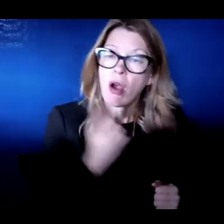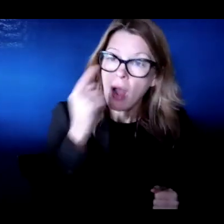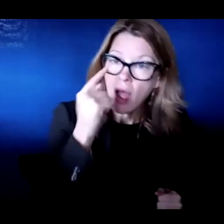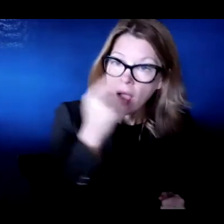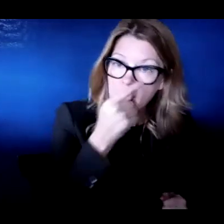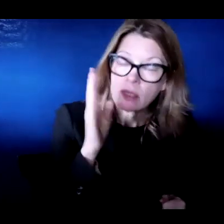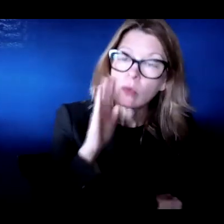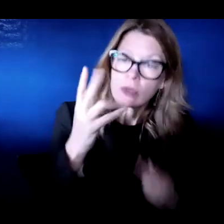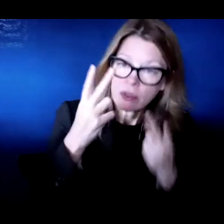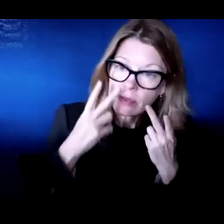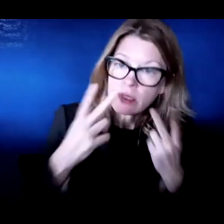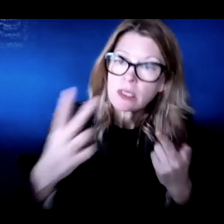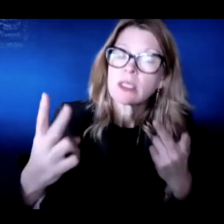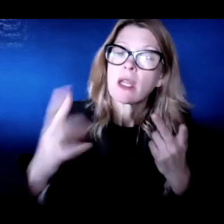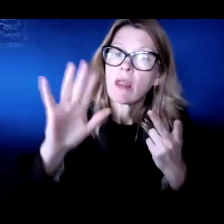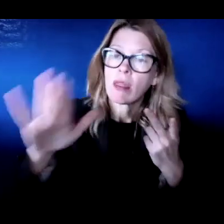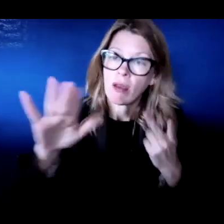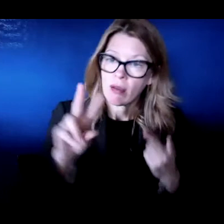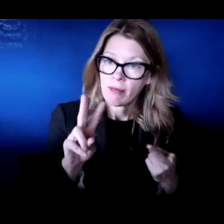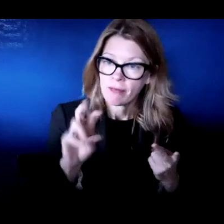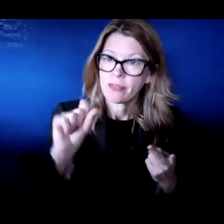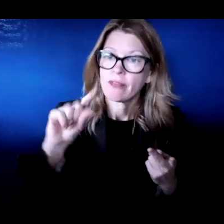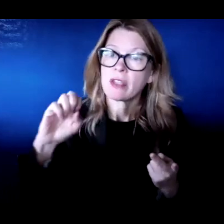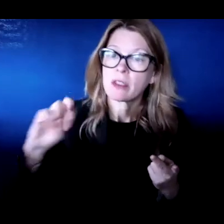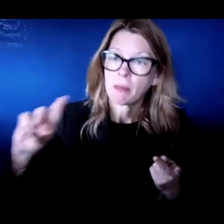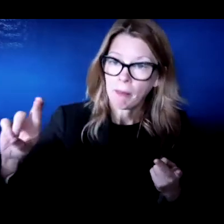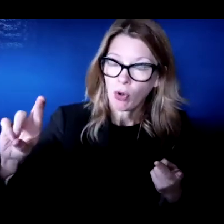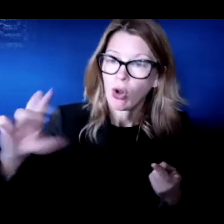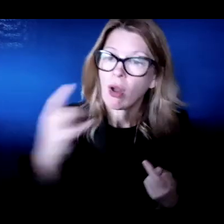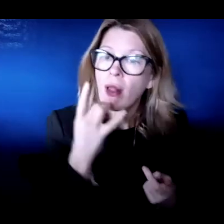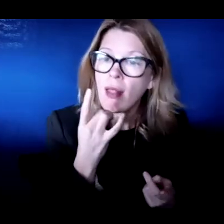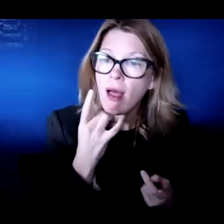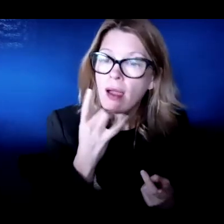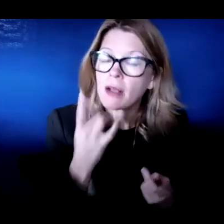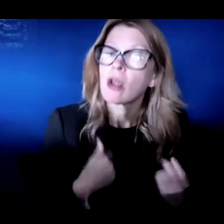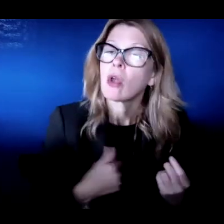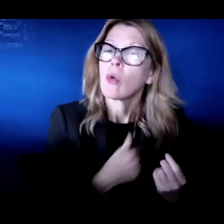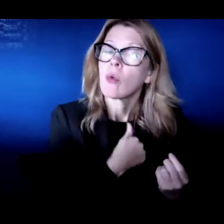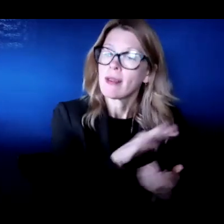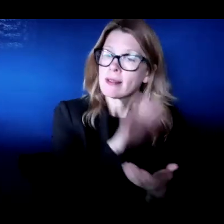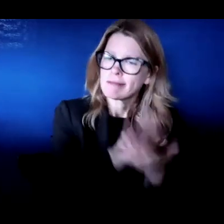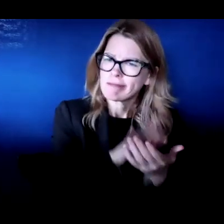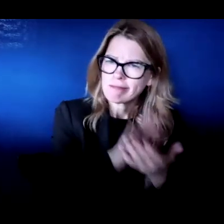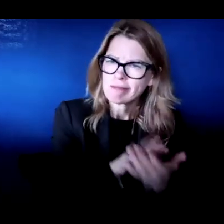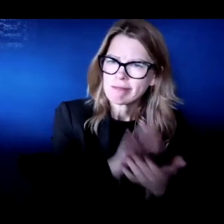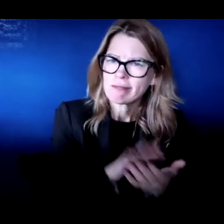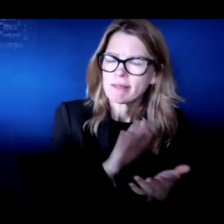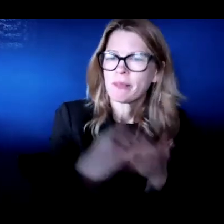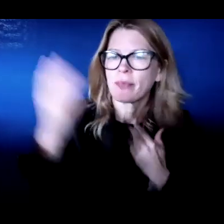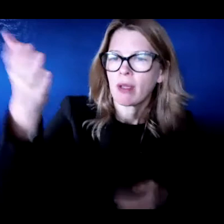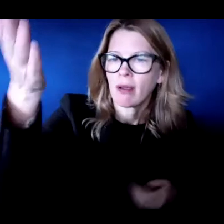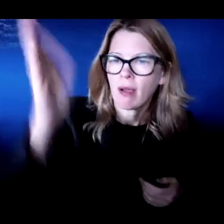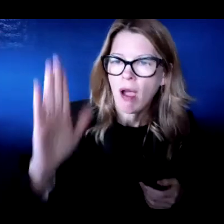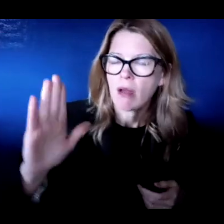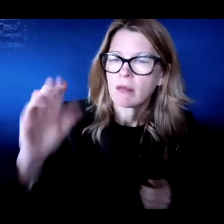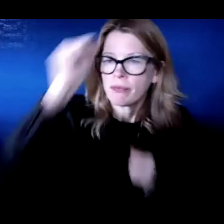behold the vesper light, we sing Your praises, O God,